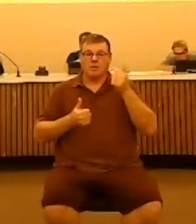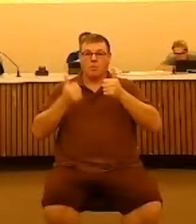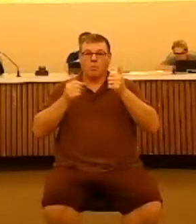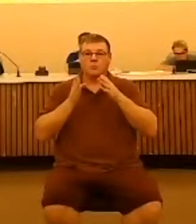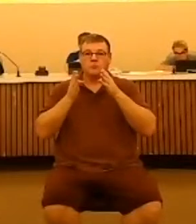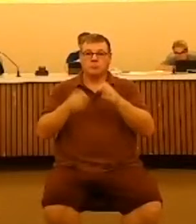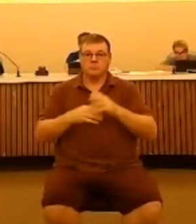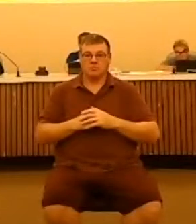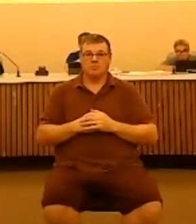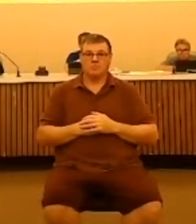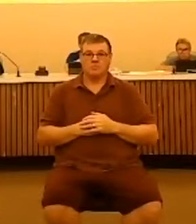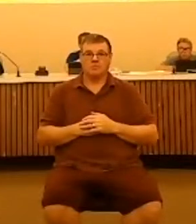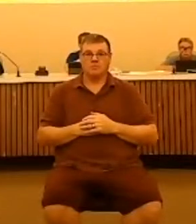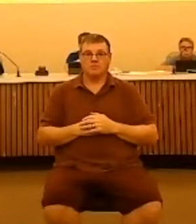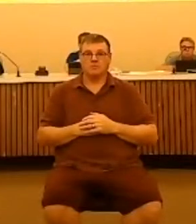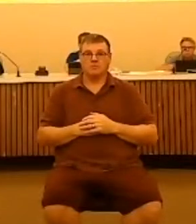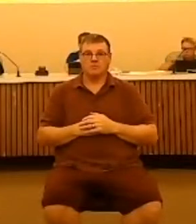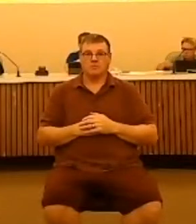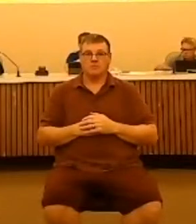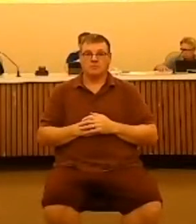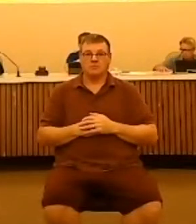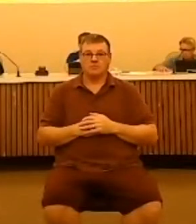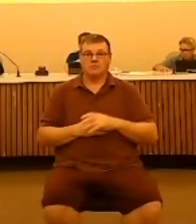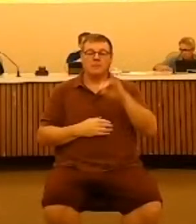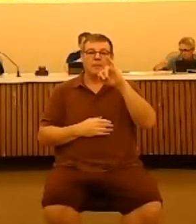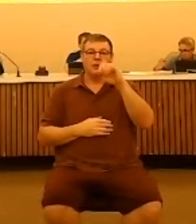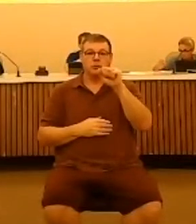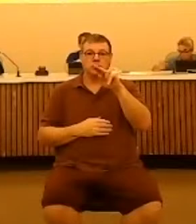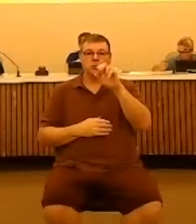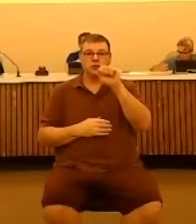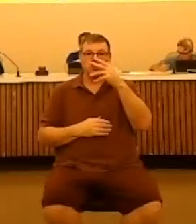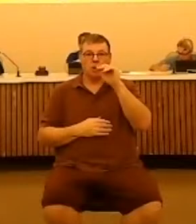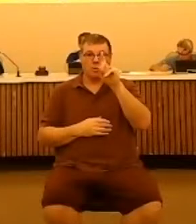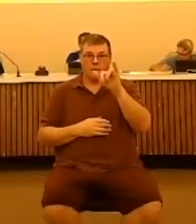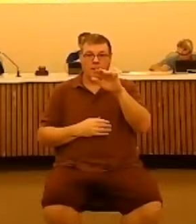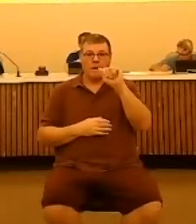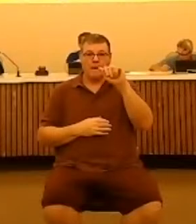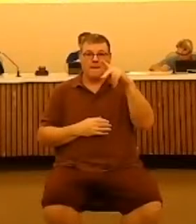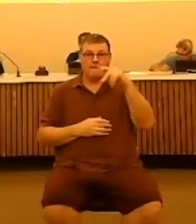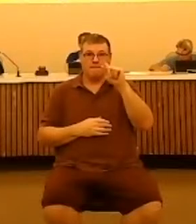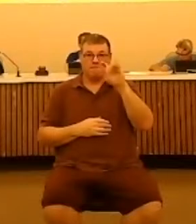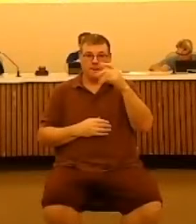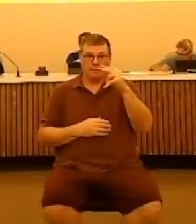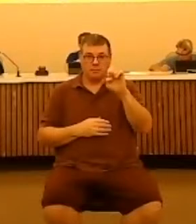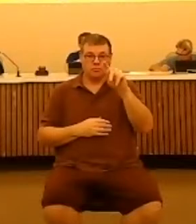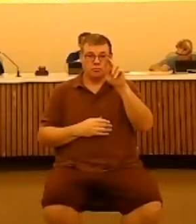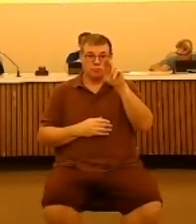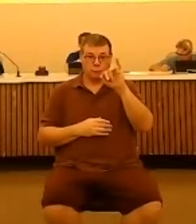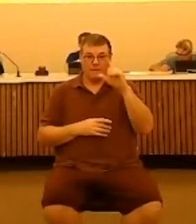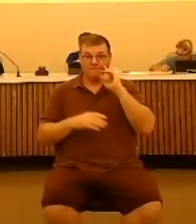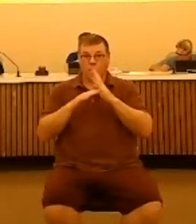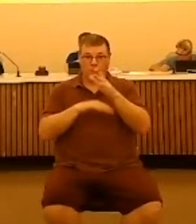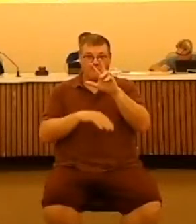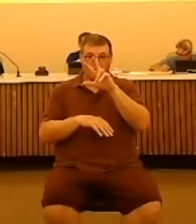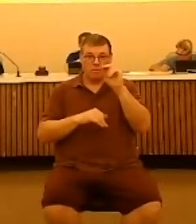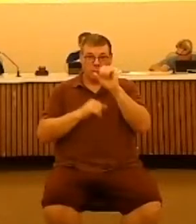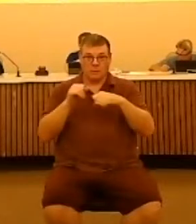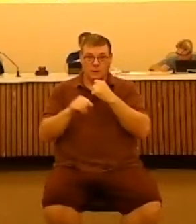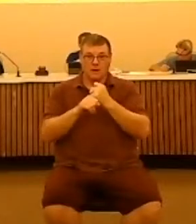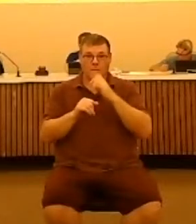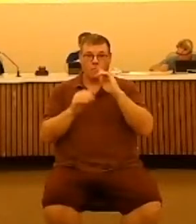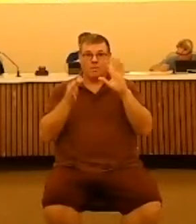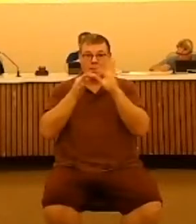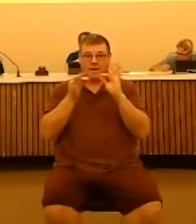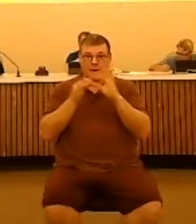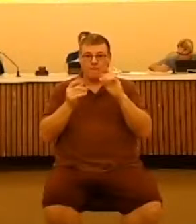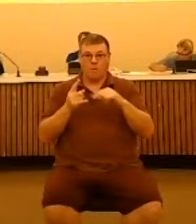live on. Okay, I am Jean Chaudry and I've lived on Apache Trail for over 30 years. And I'm going to go with the comments I